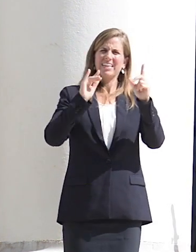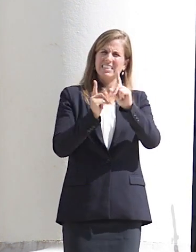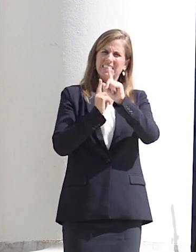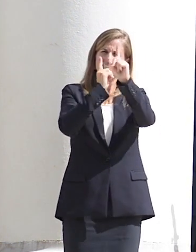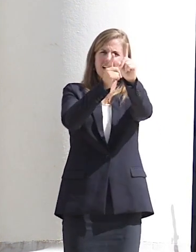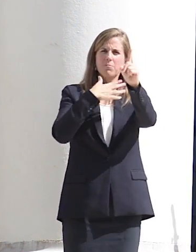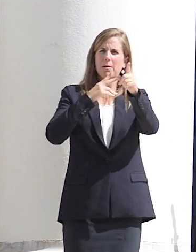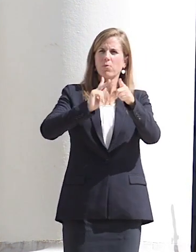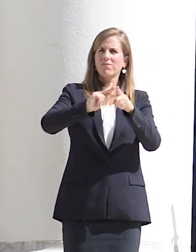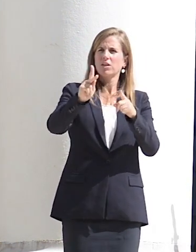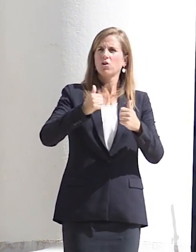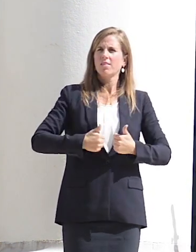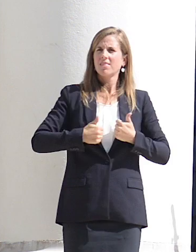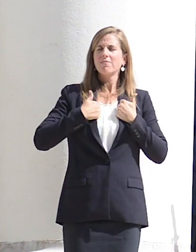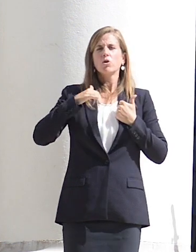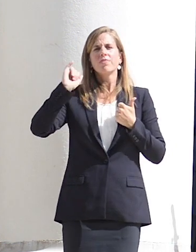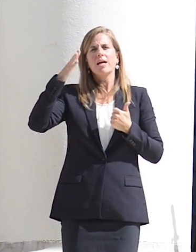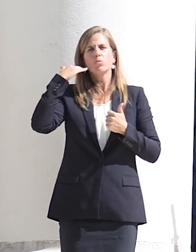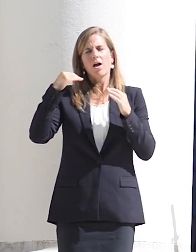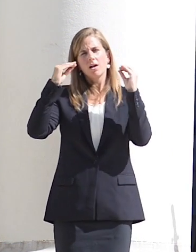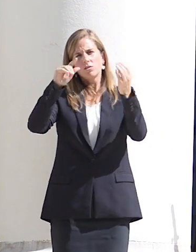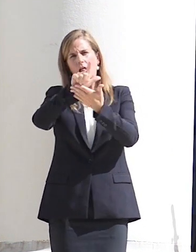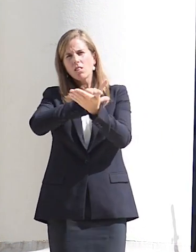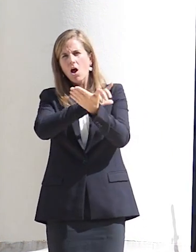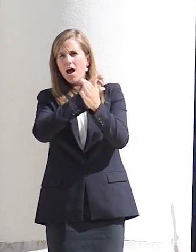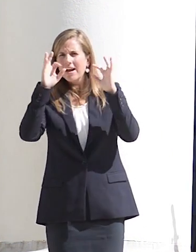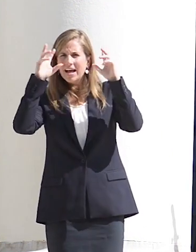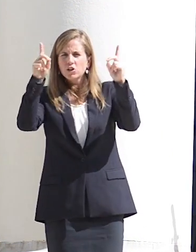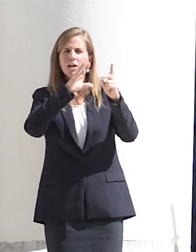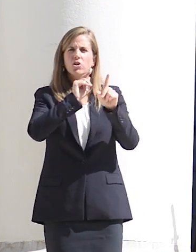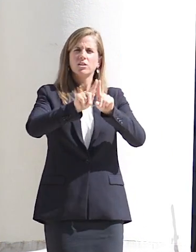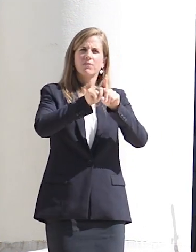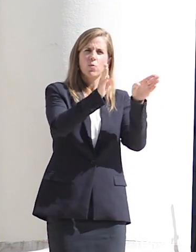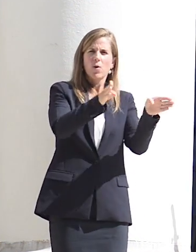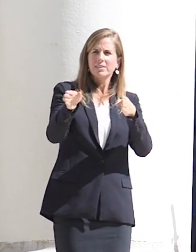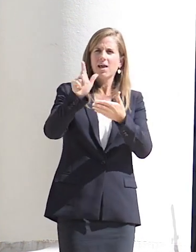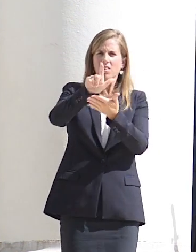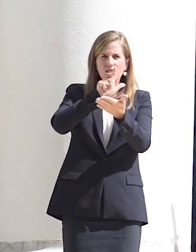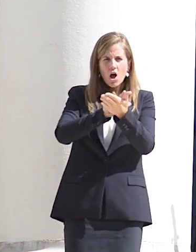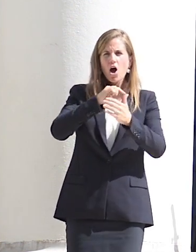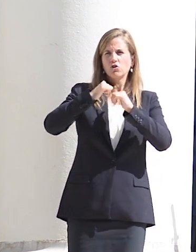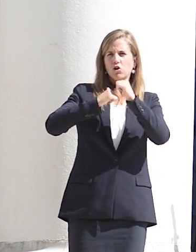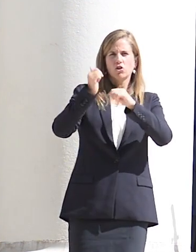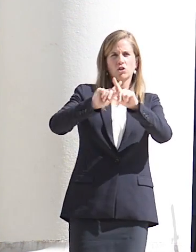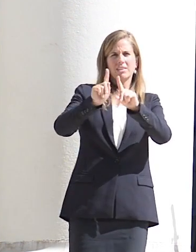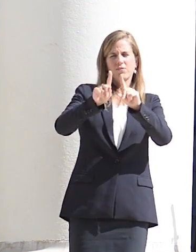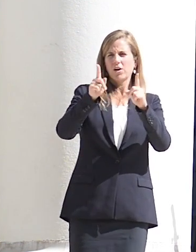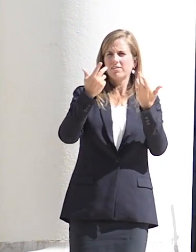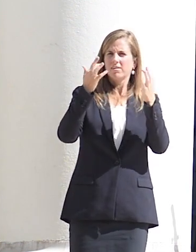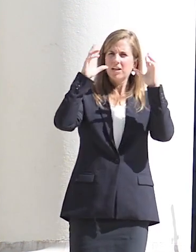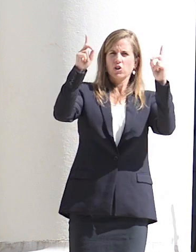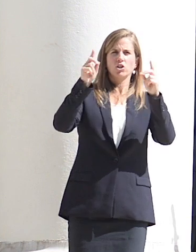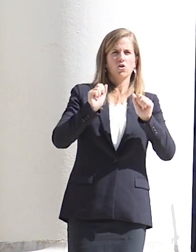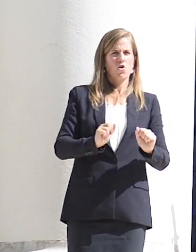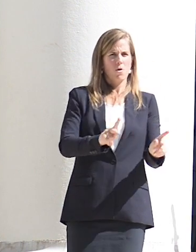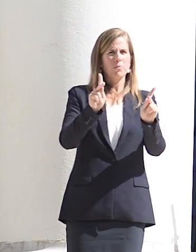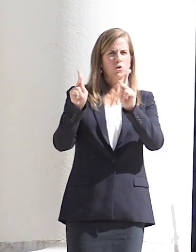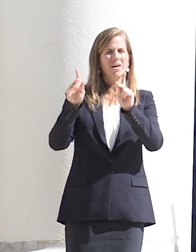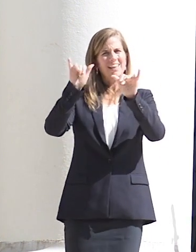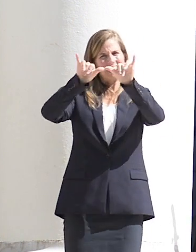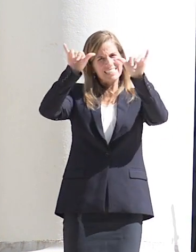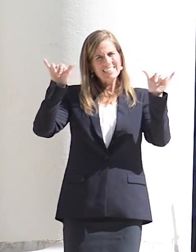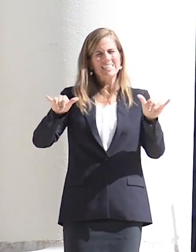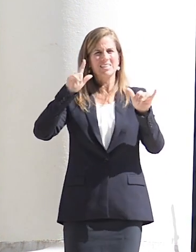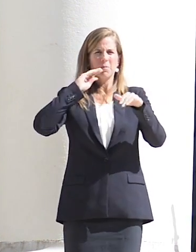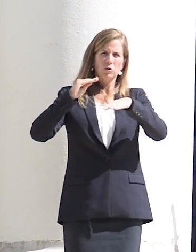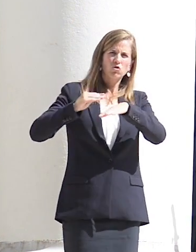I studied and taught law and education and the different ways that law structures educational opportunity. This is why I went to